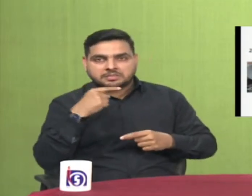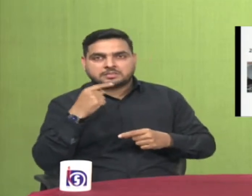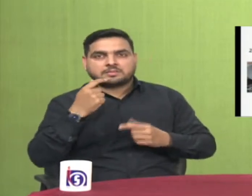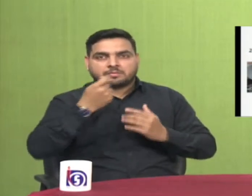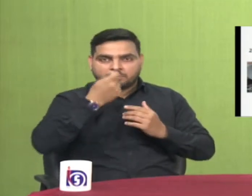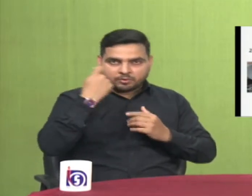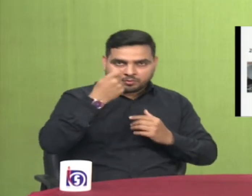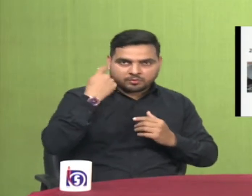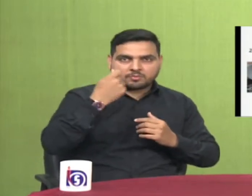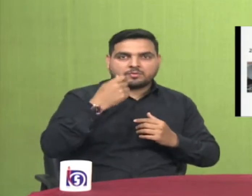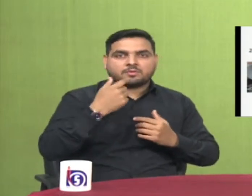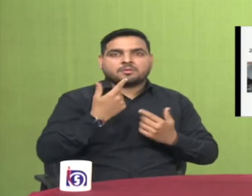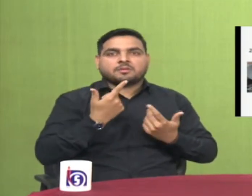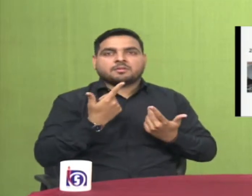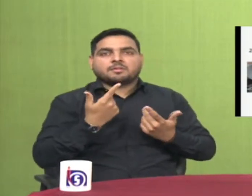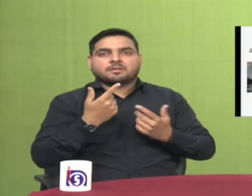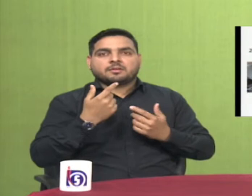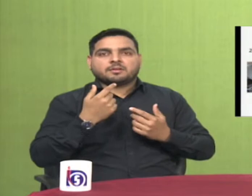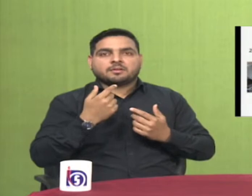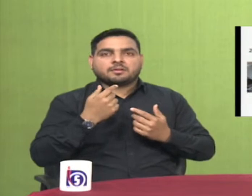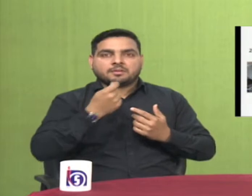can take out,